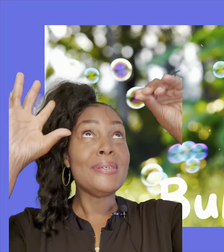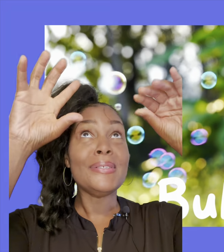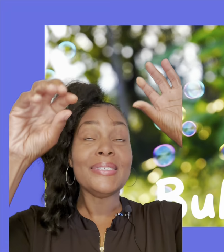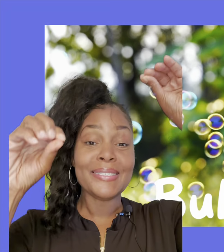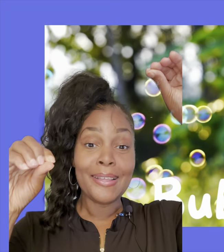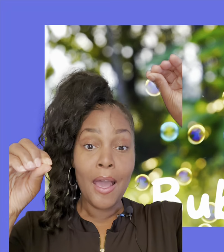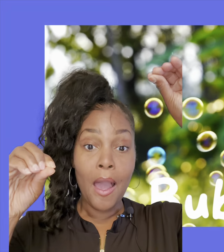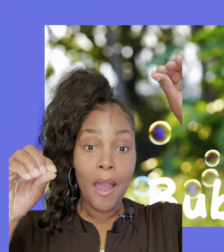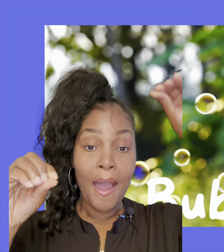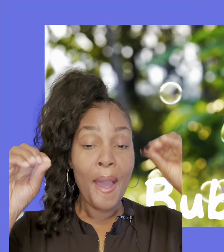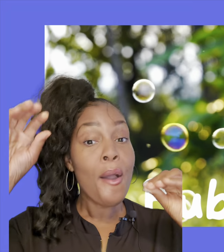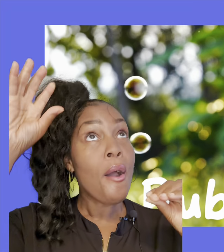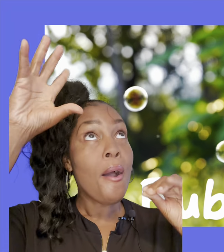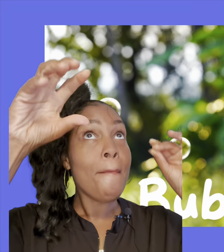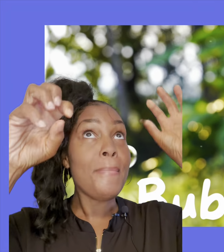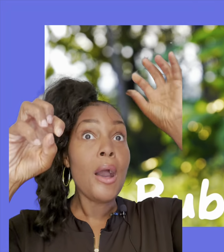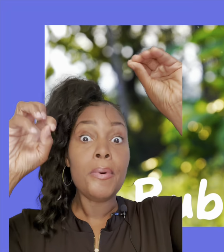Bubbles,